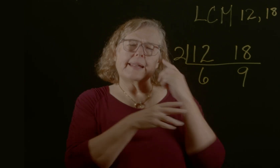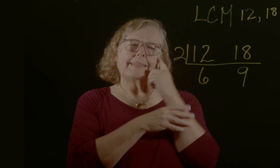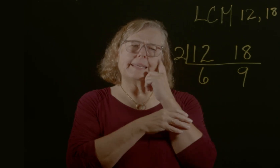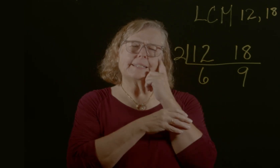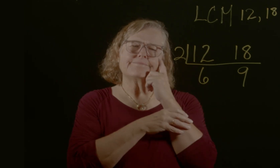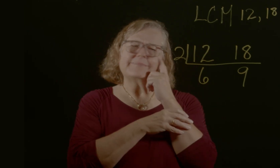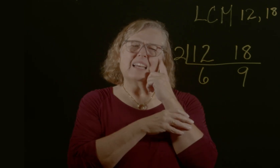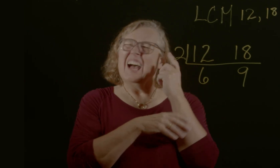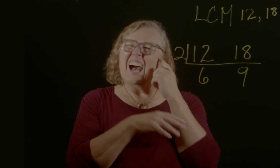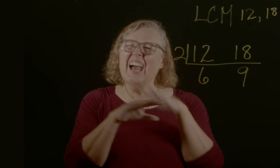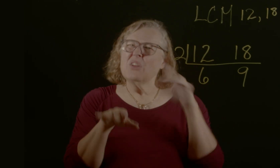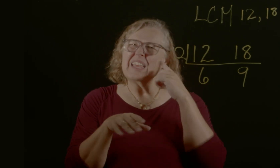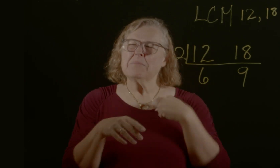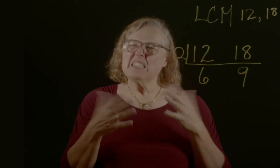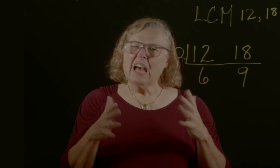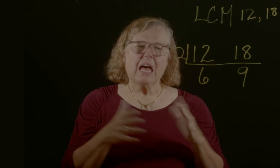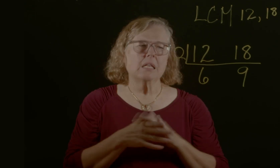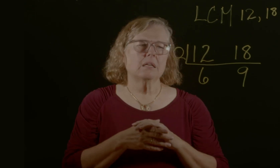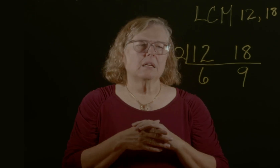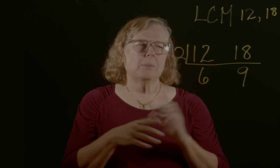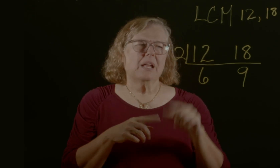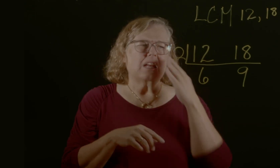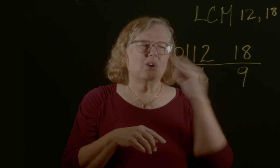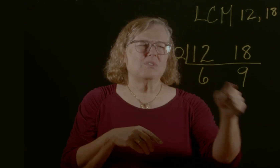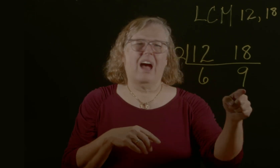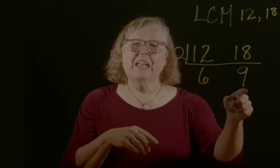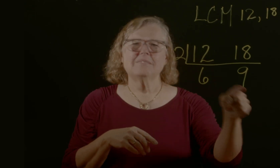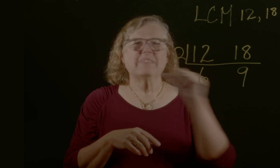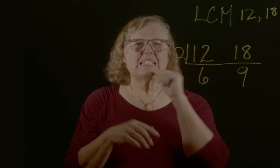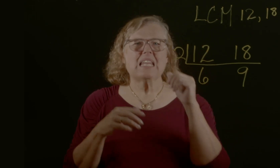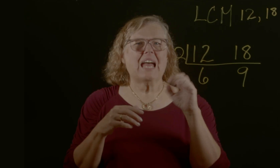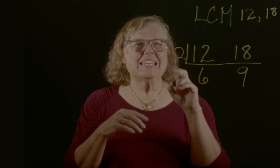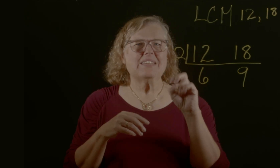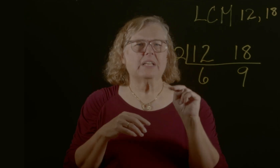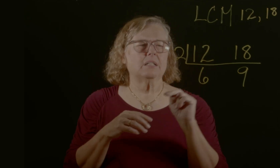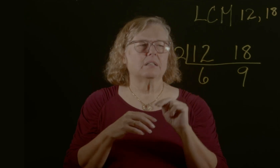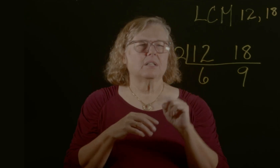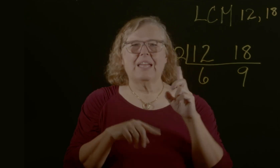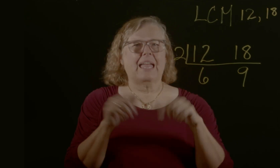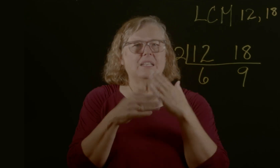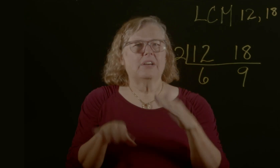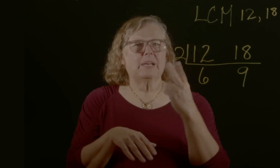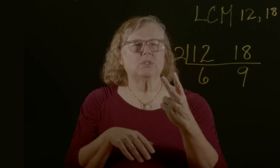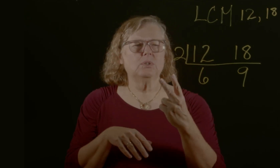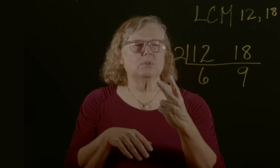All right, now let's look at it again. I don't think I'm done. I know 9 is not even, so I can't divide out a